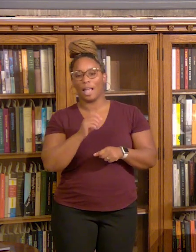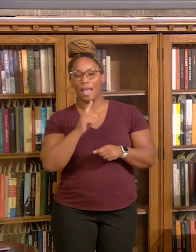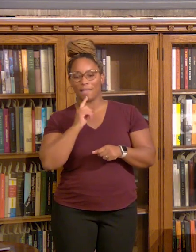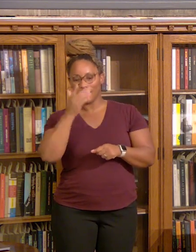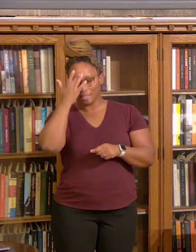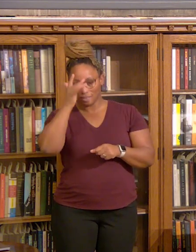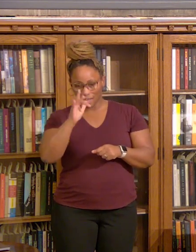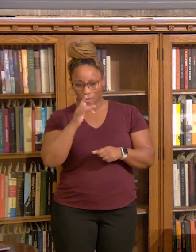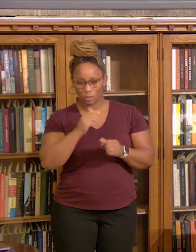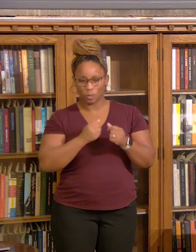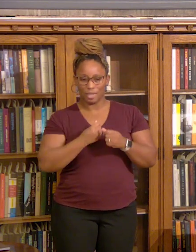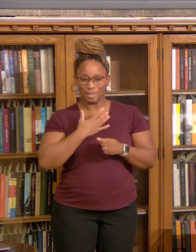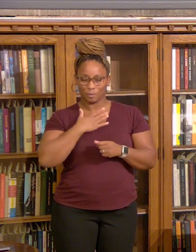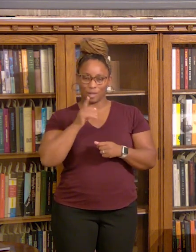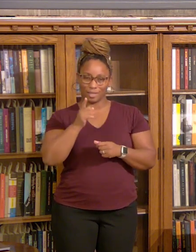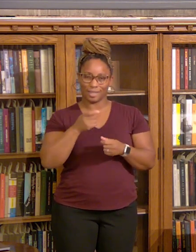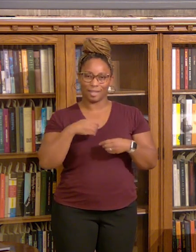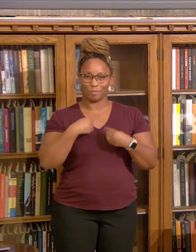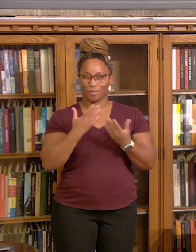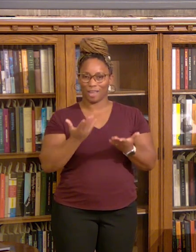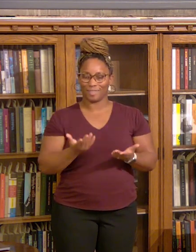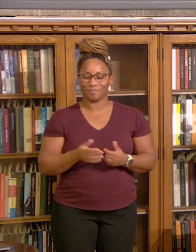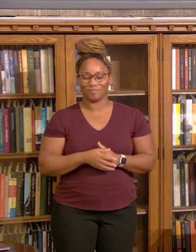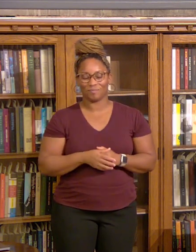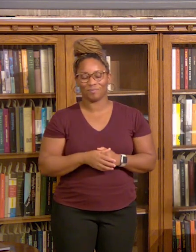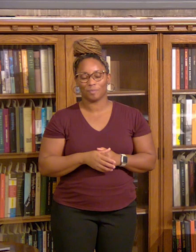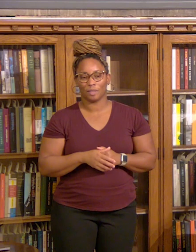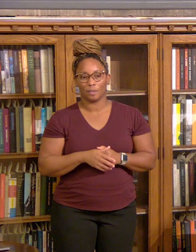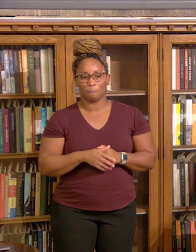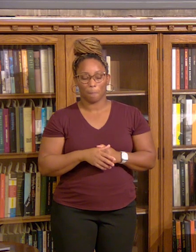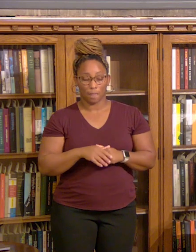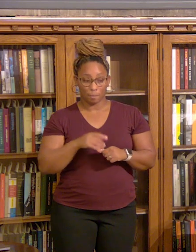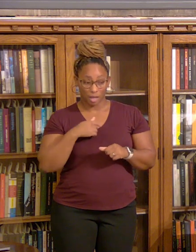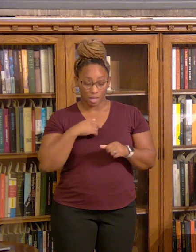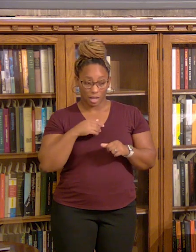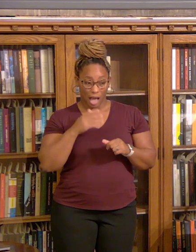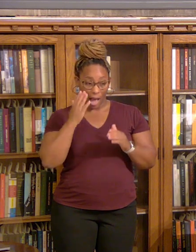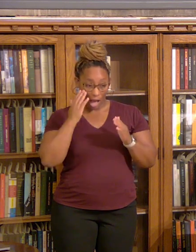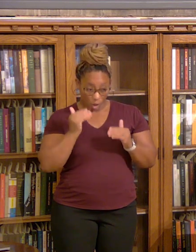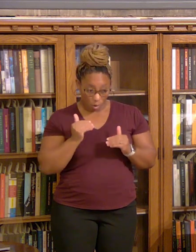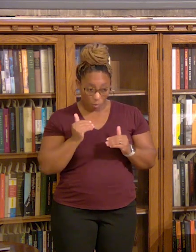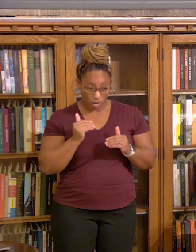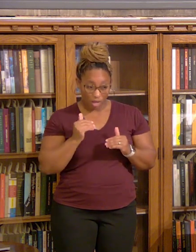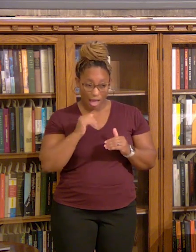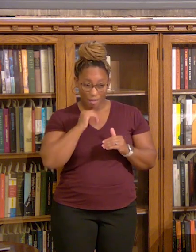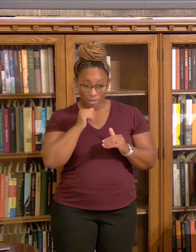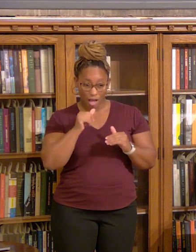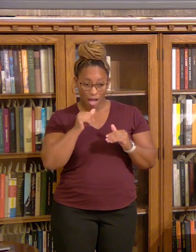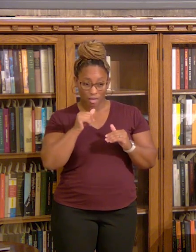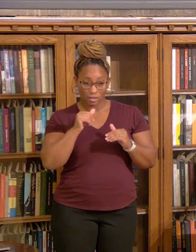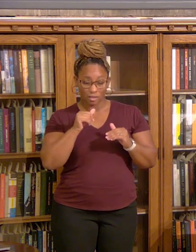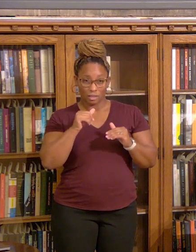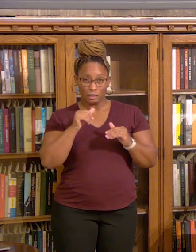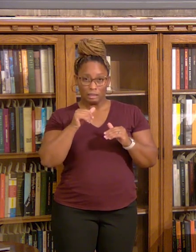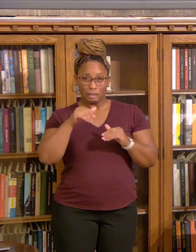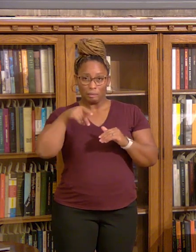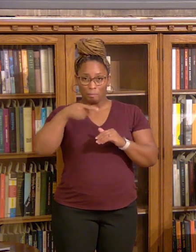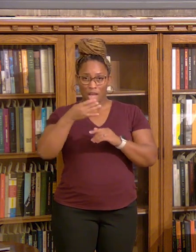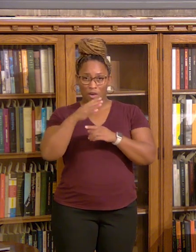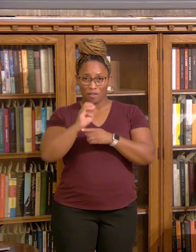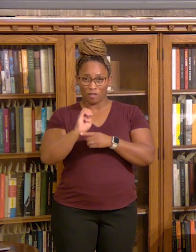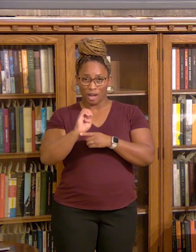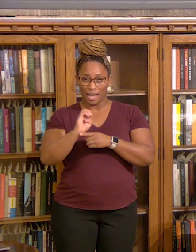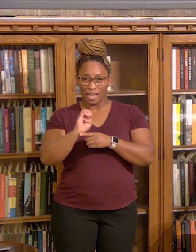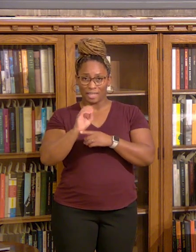and the intellectual inspiration that they provided for him um to put it in the in the words I hope I'm I'm I'm not paraphrasing there too badly a professor